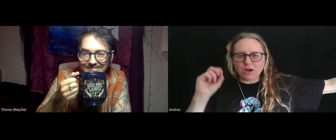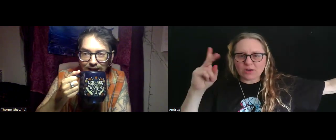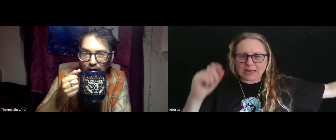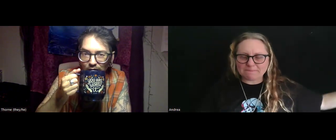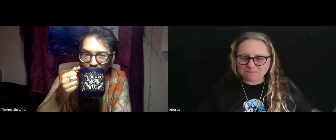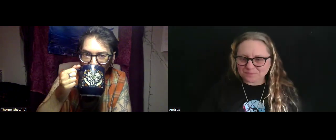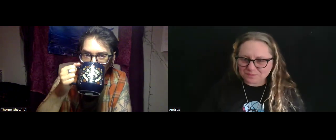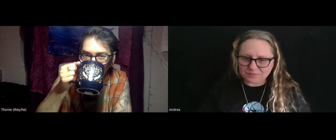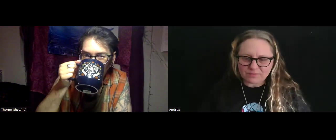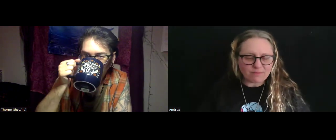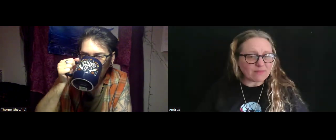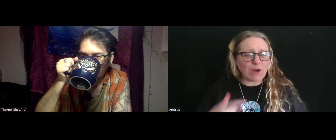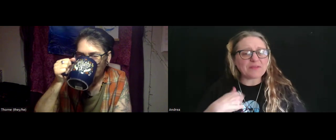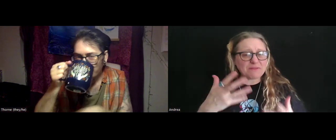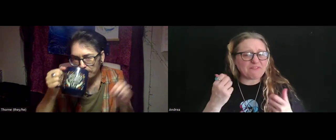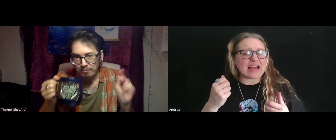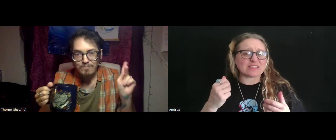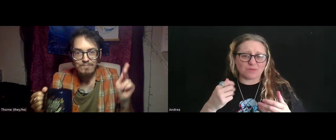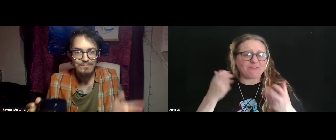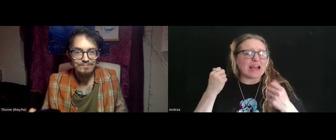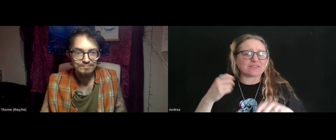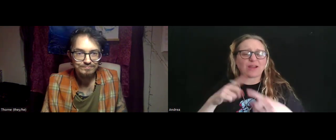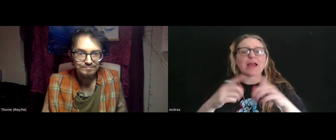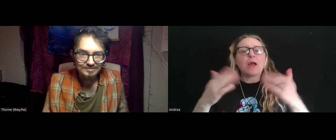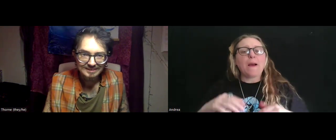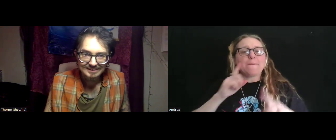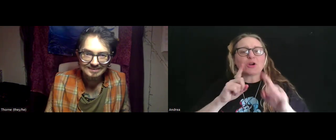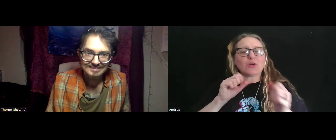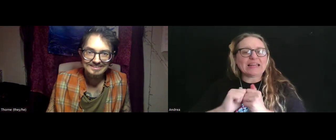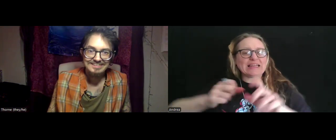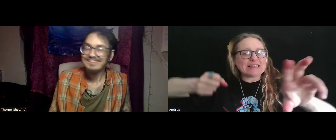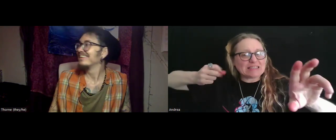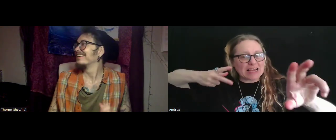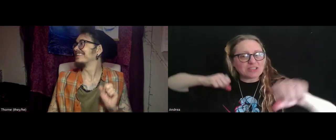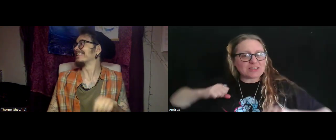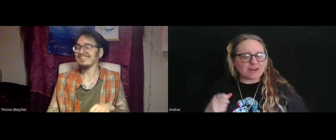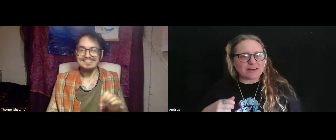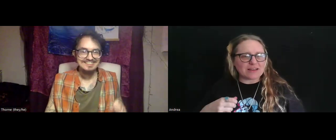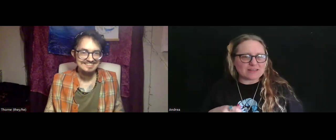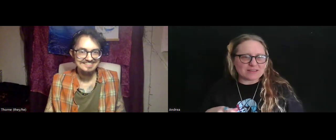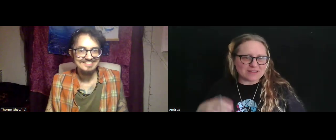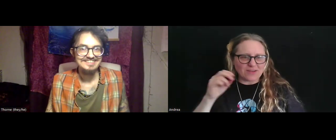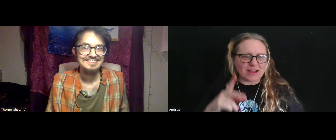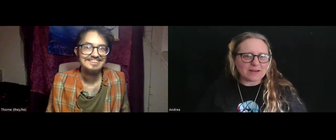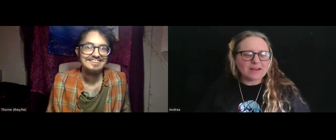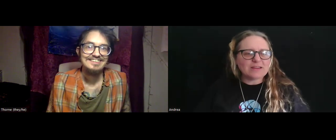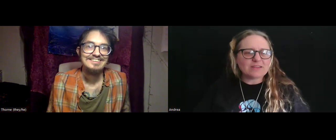Okay. Wow, we're fast. We're fast. Okay. Mercury in Sagittarius. Okay.